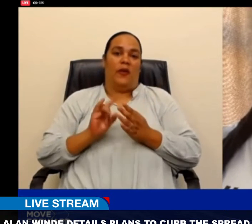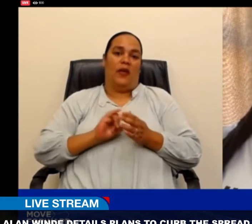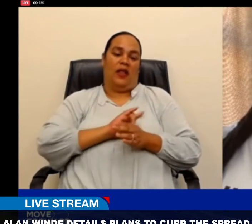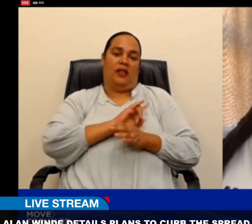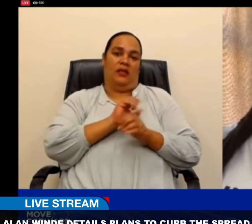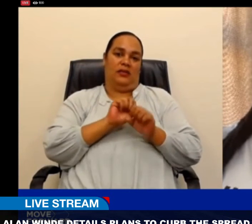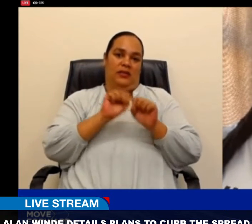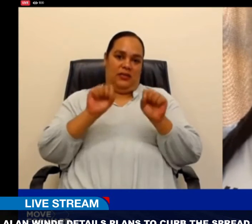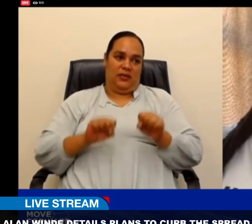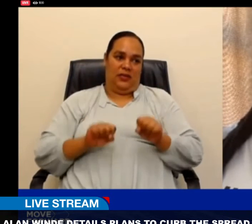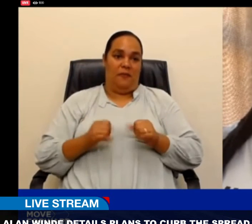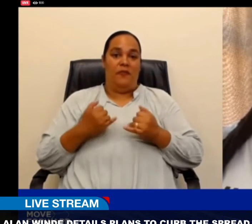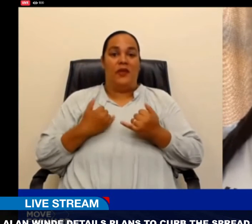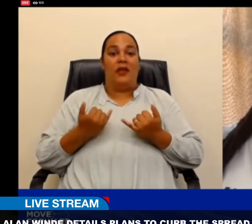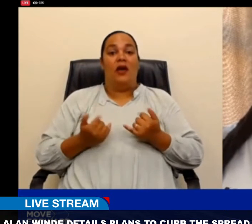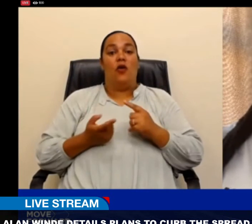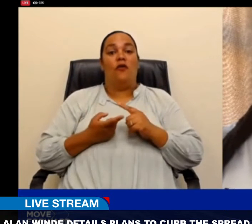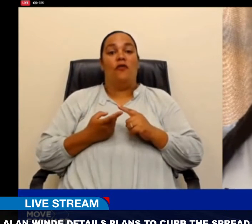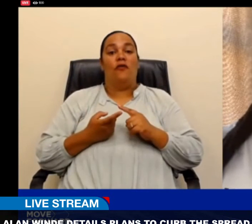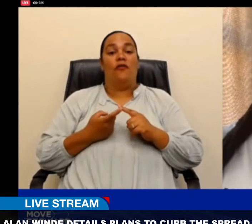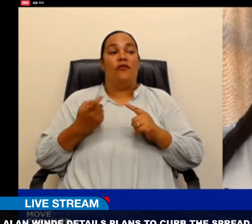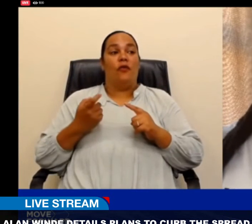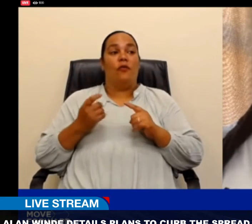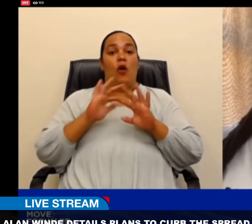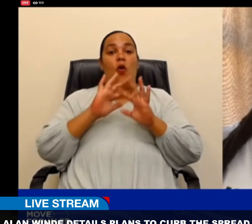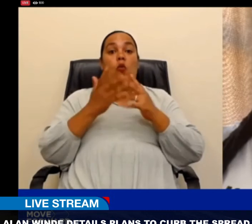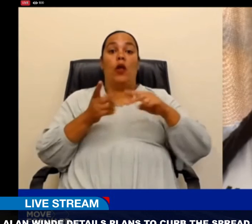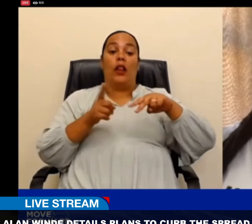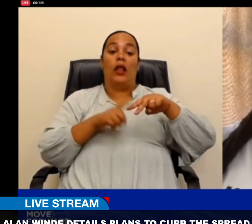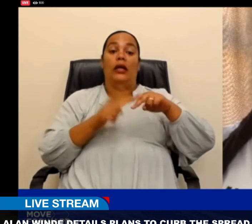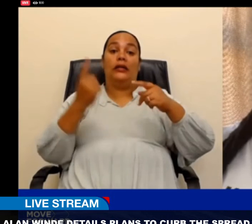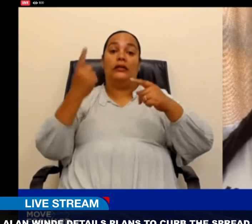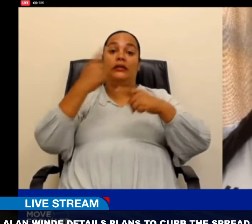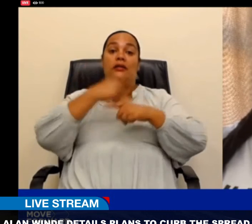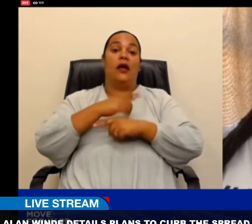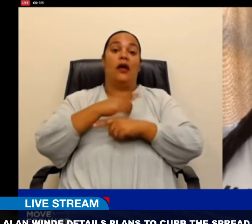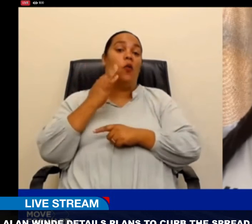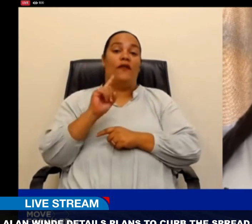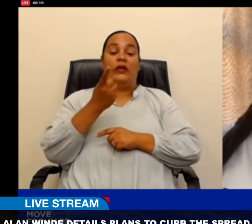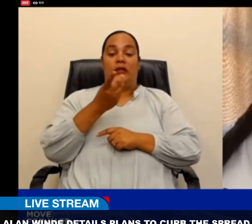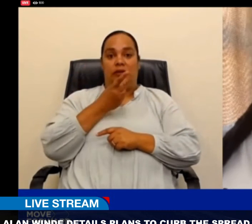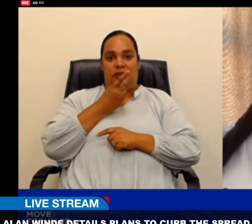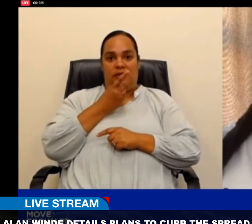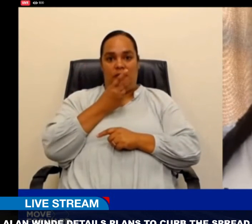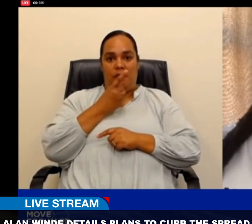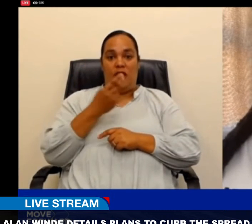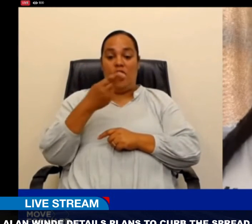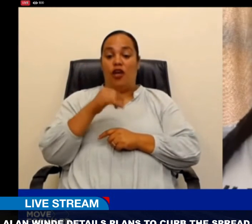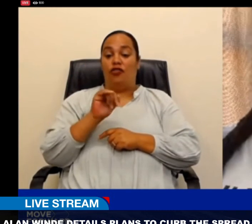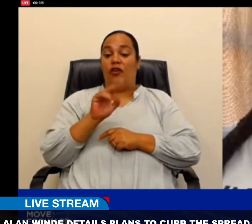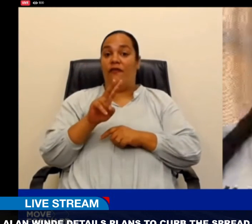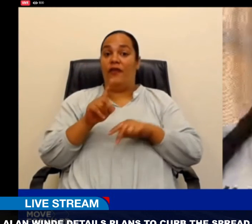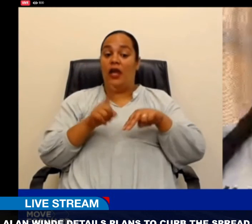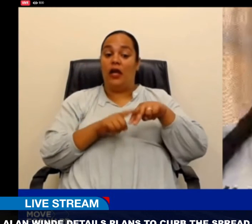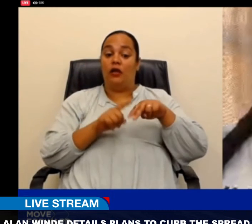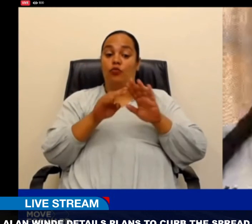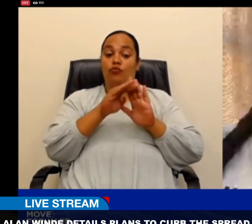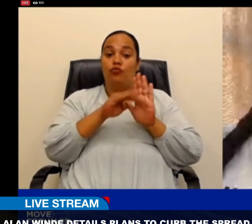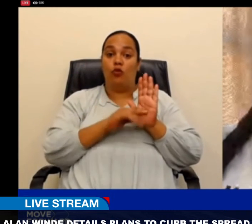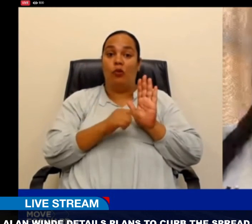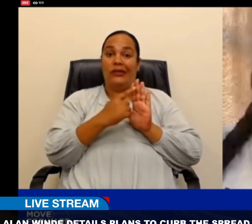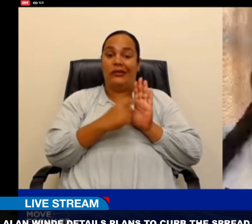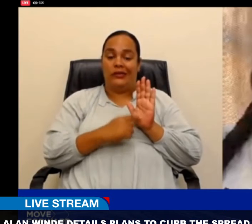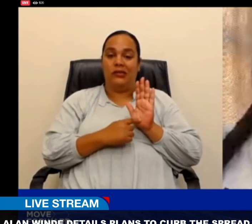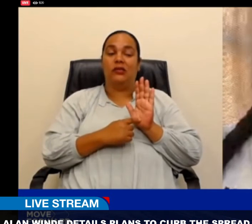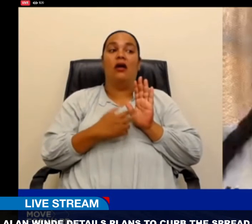just coming from the first World AIDS Day on the 1st of December. The HIV/AIDS program is one that also